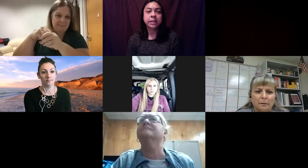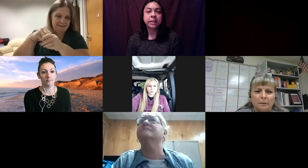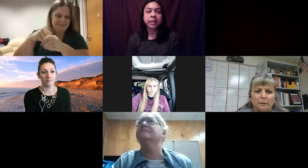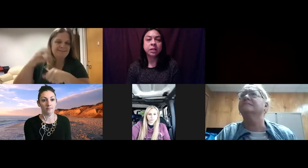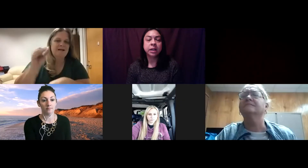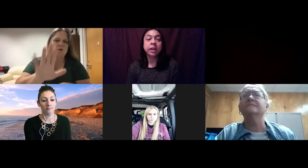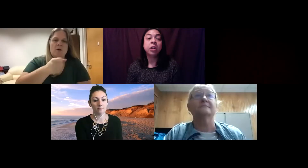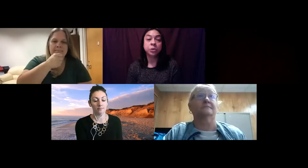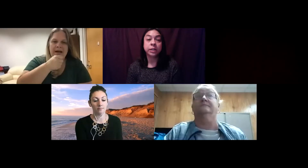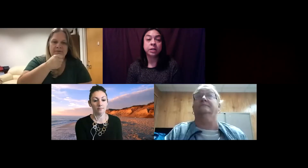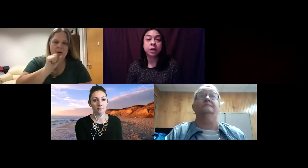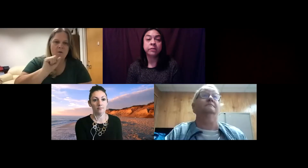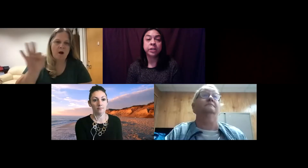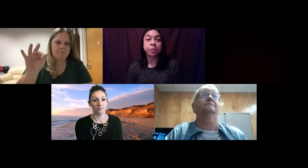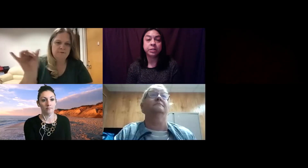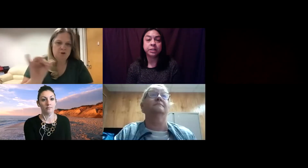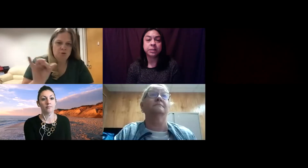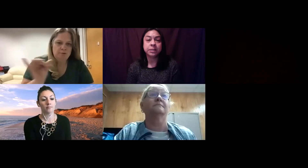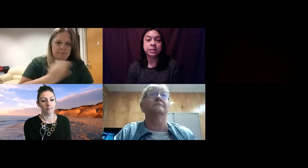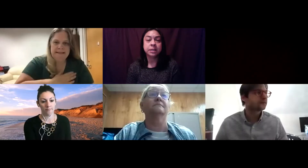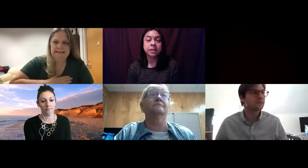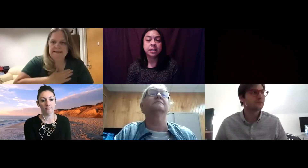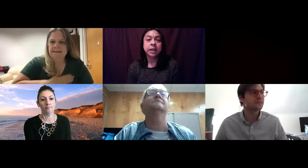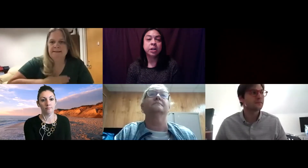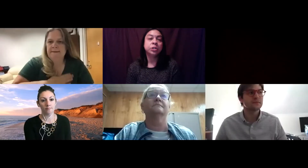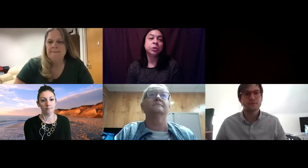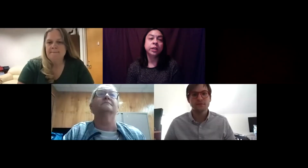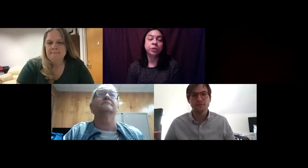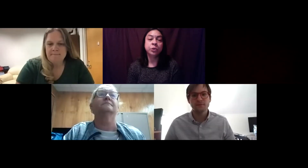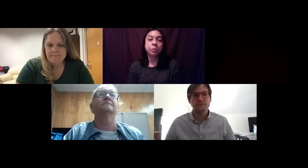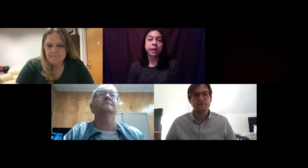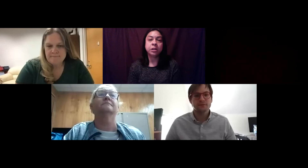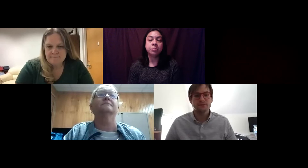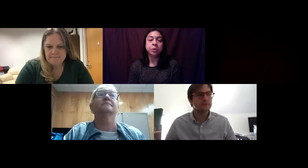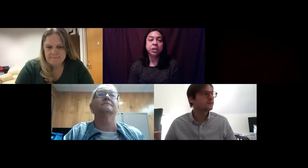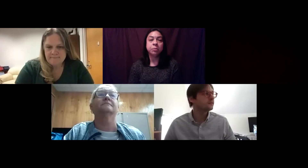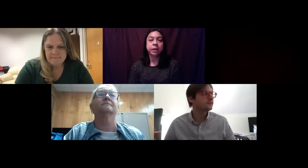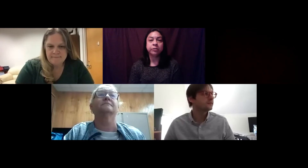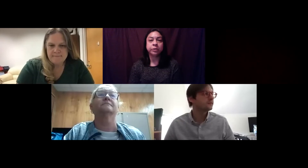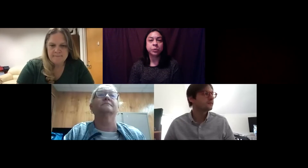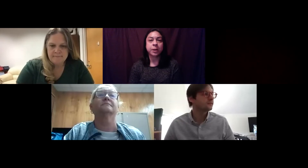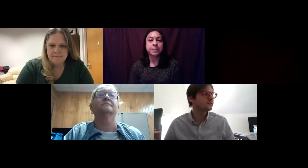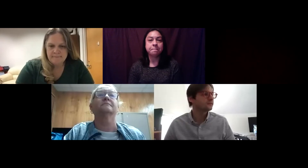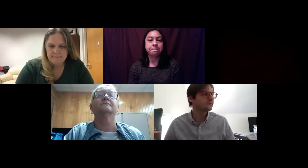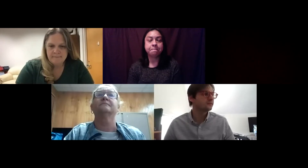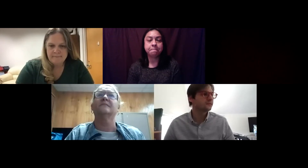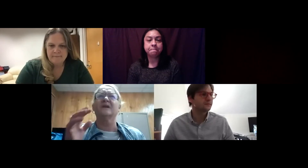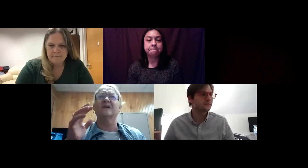by clicking, and also click non-video participants. And also, if you don't mind, muting your microphone as